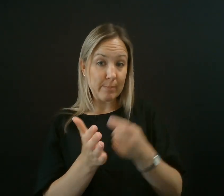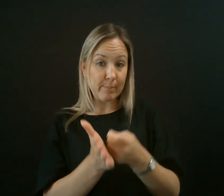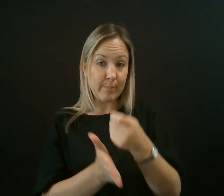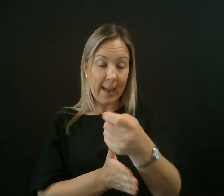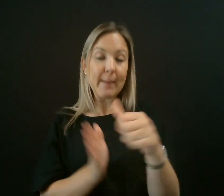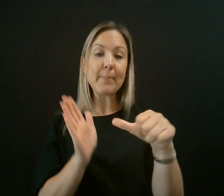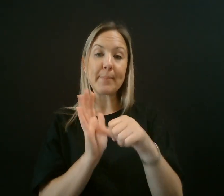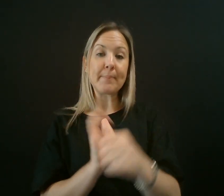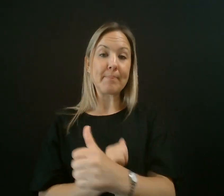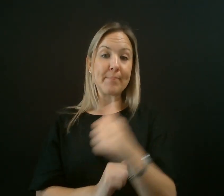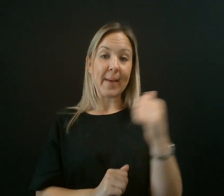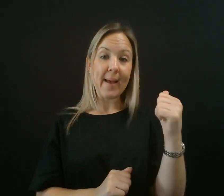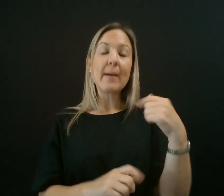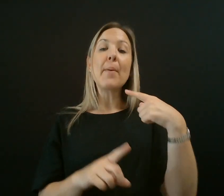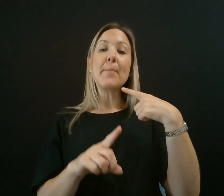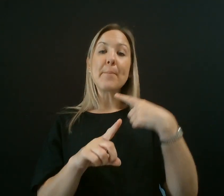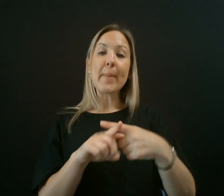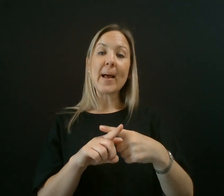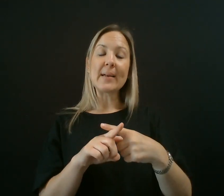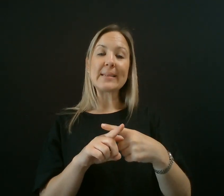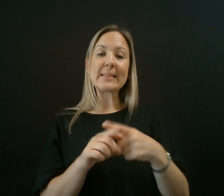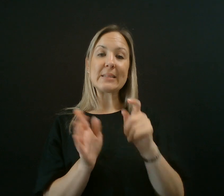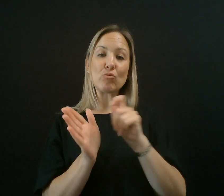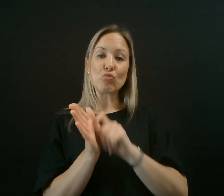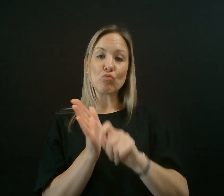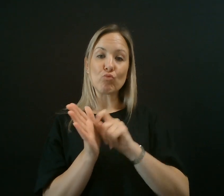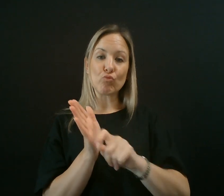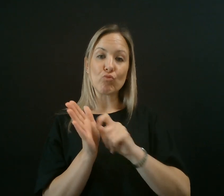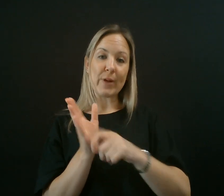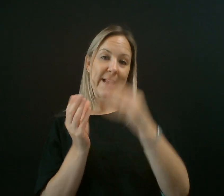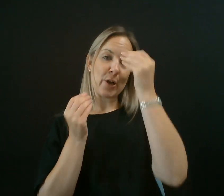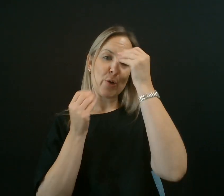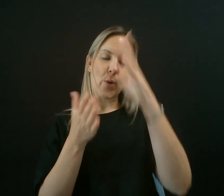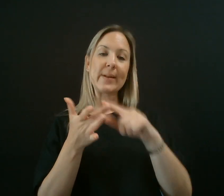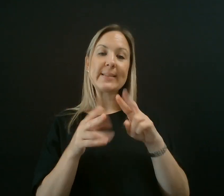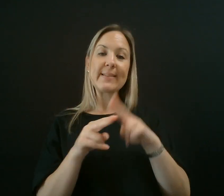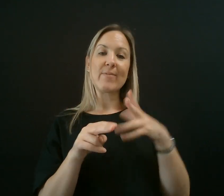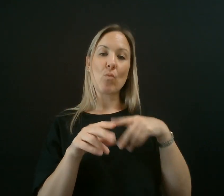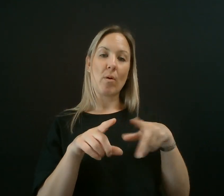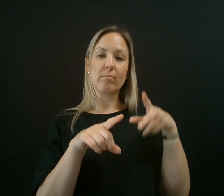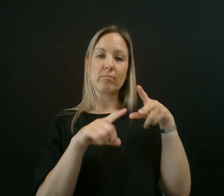and to be given written notice to end the tenancy agreement.